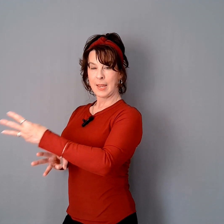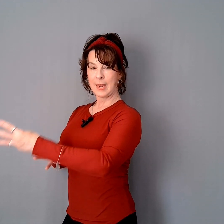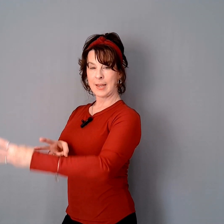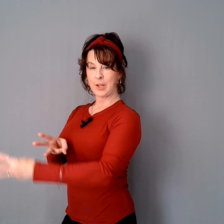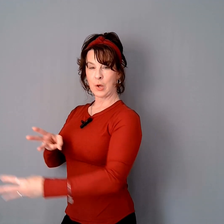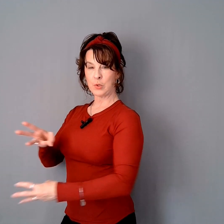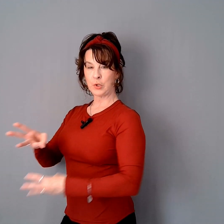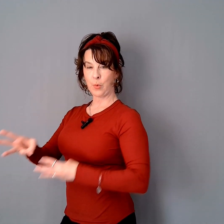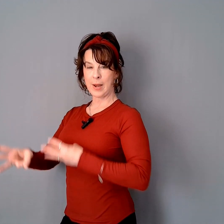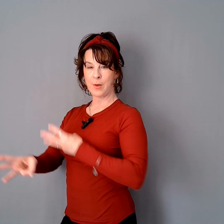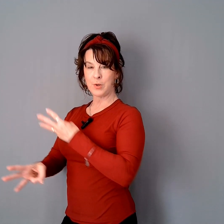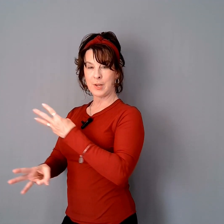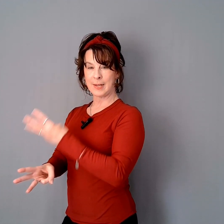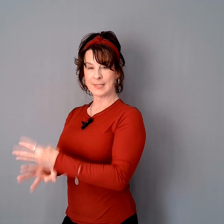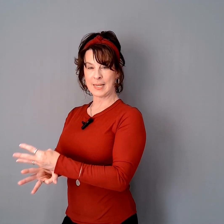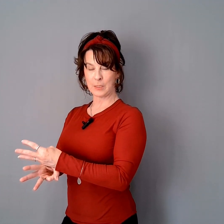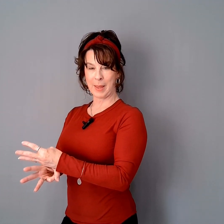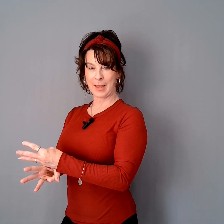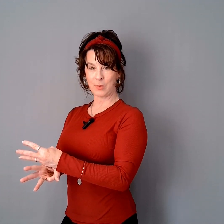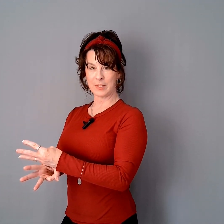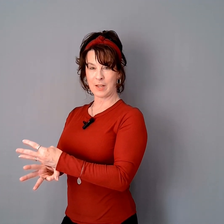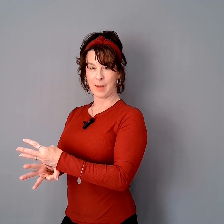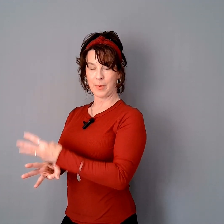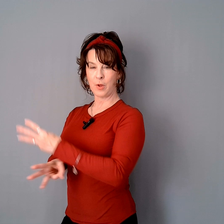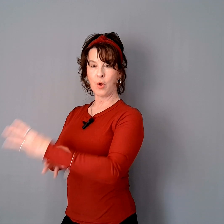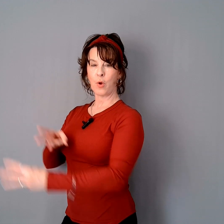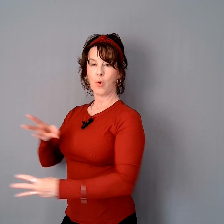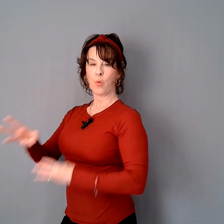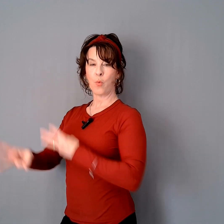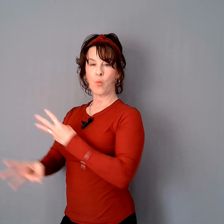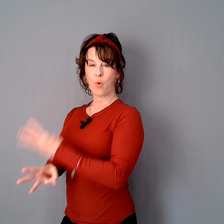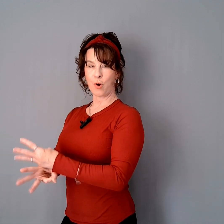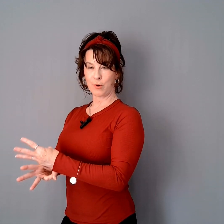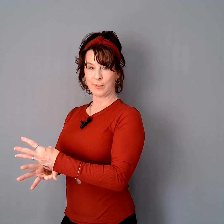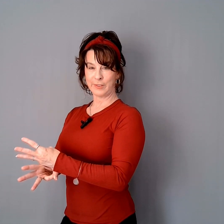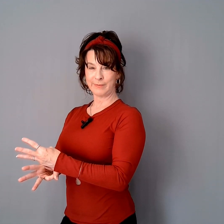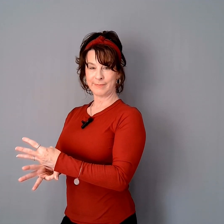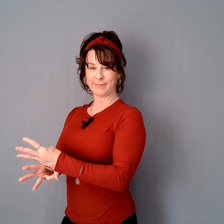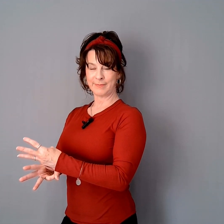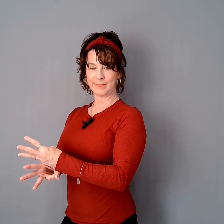and it goes around and sets back on top. World.